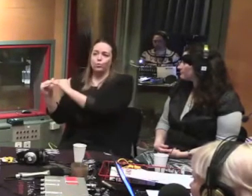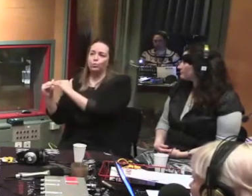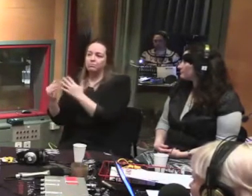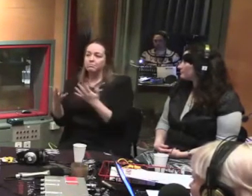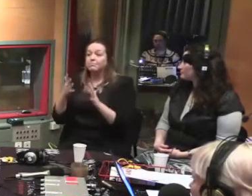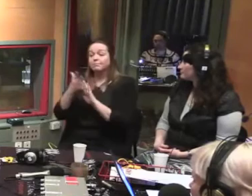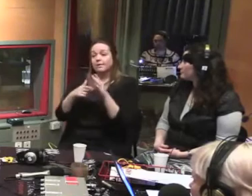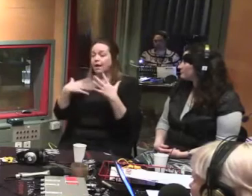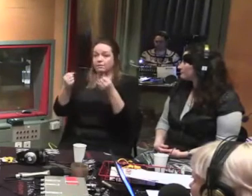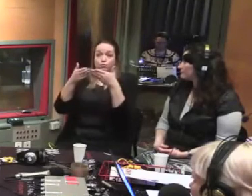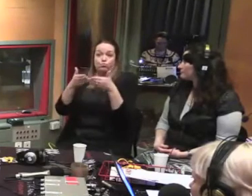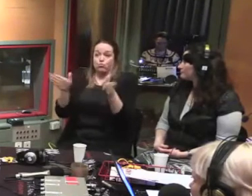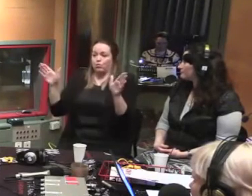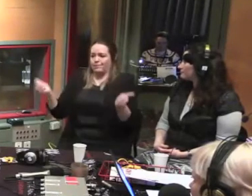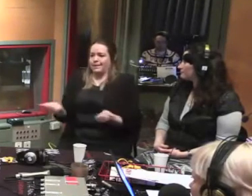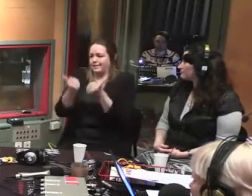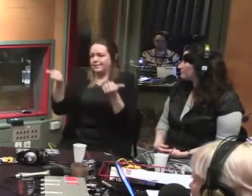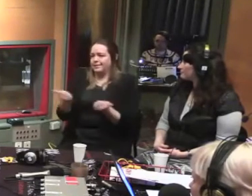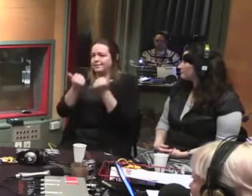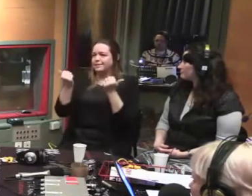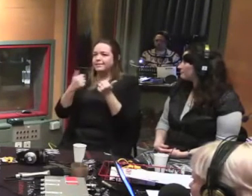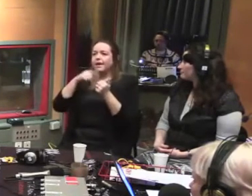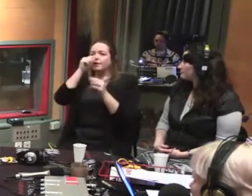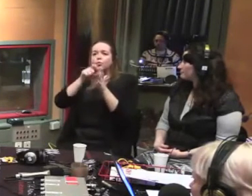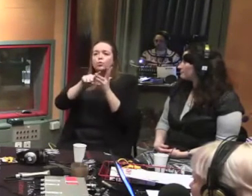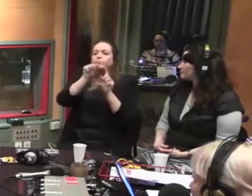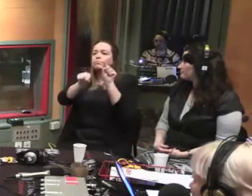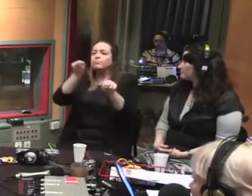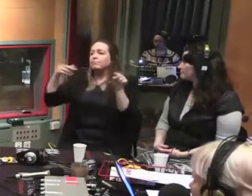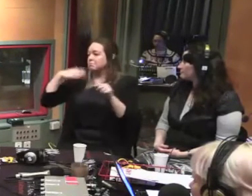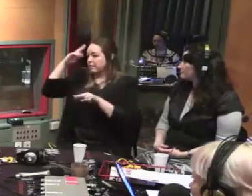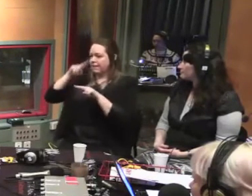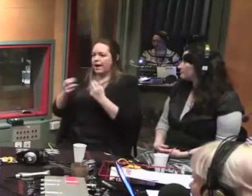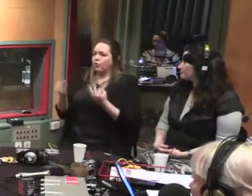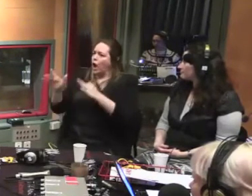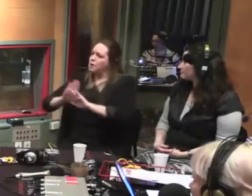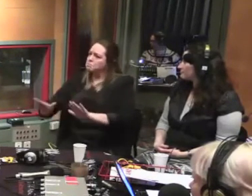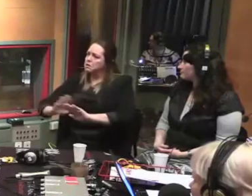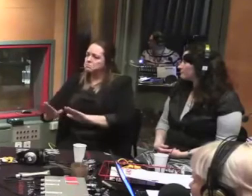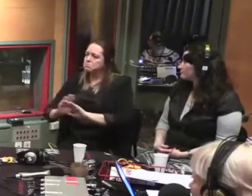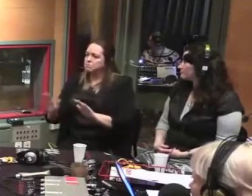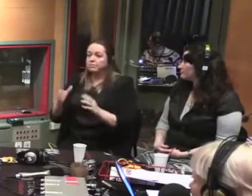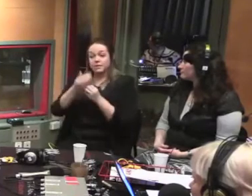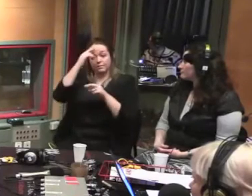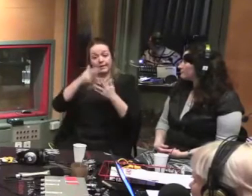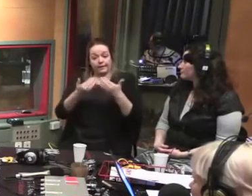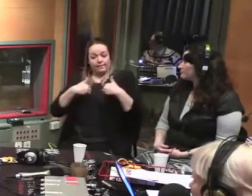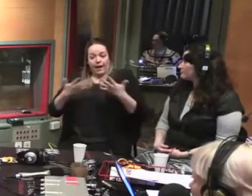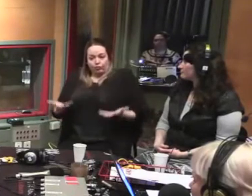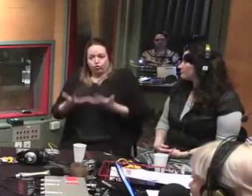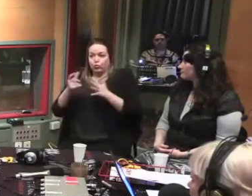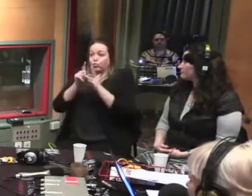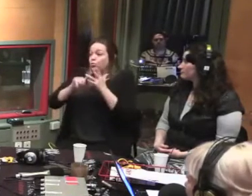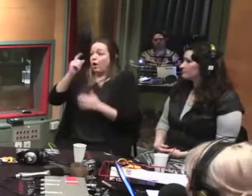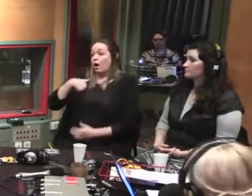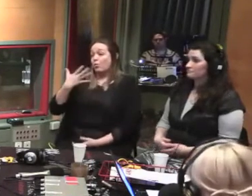broad vista of what things there were out there to do, and very much was encouraged to take the attitude that I could do anything I